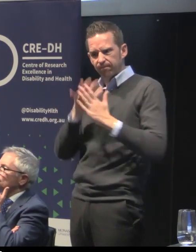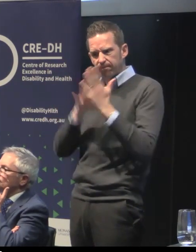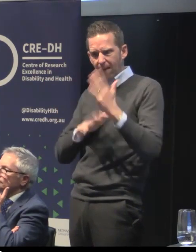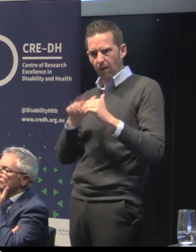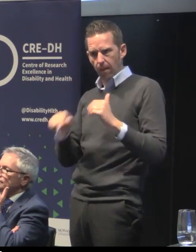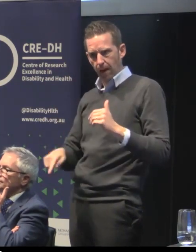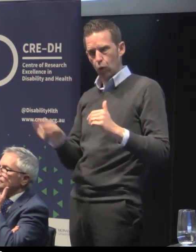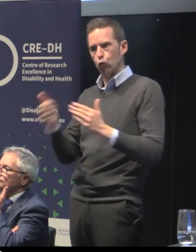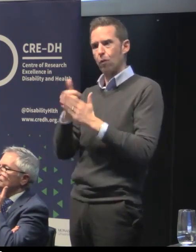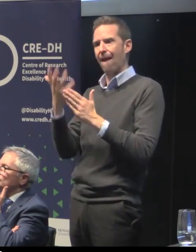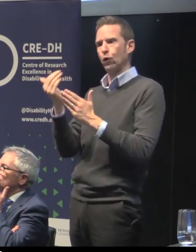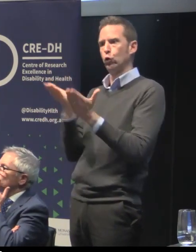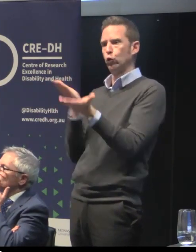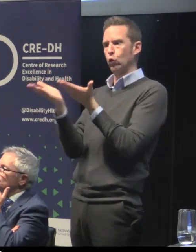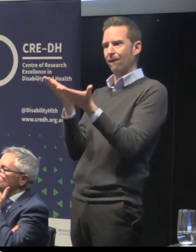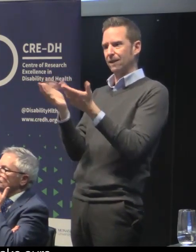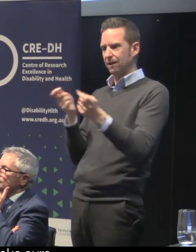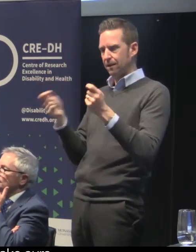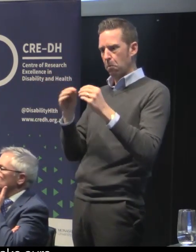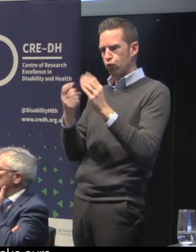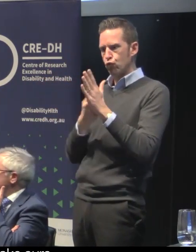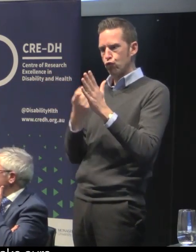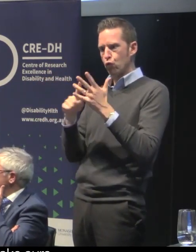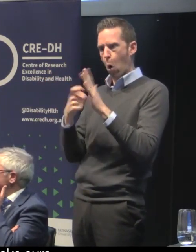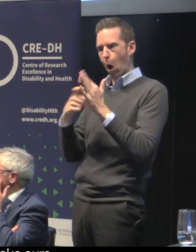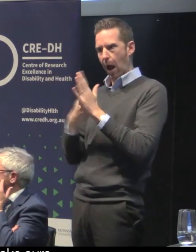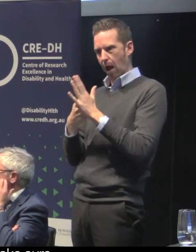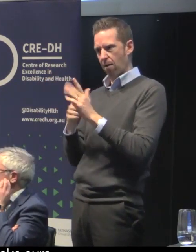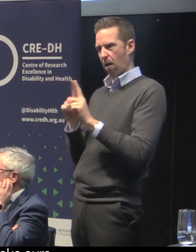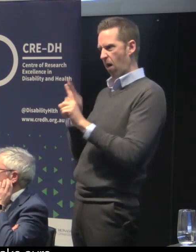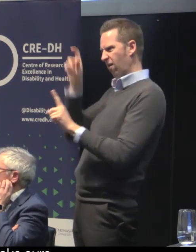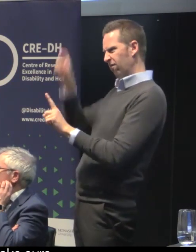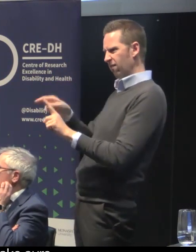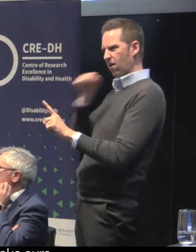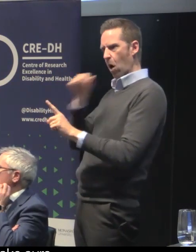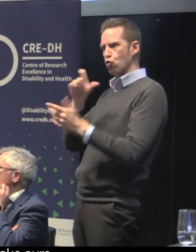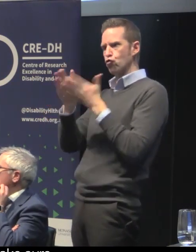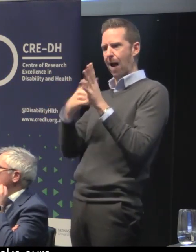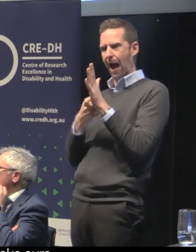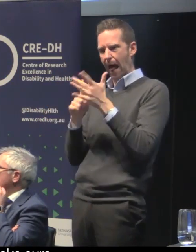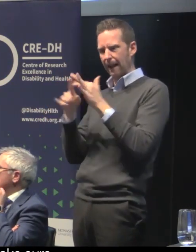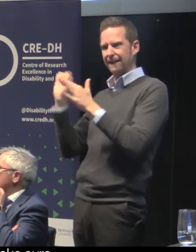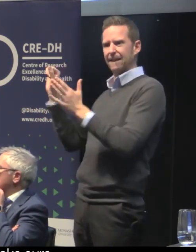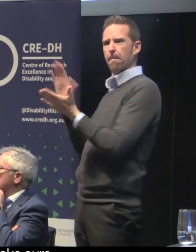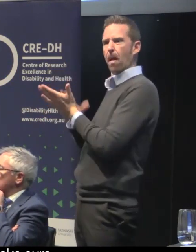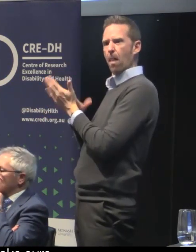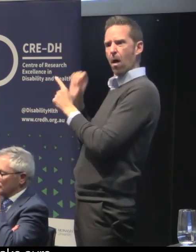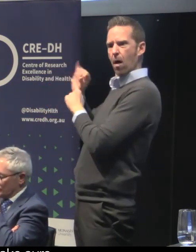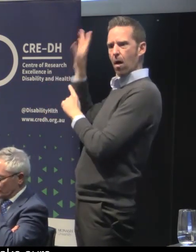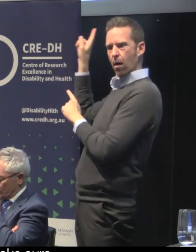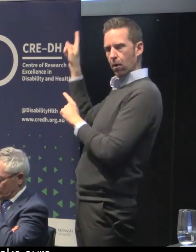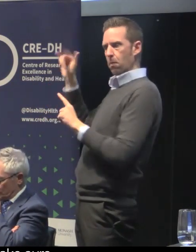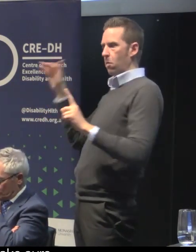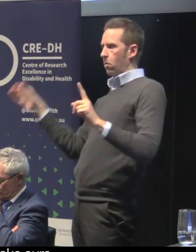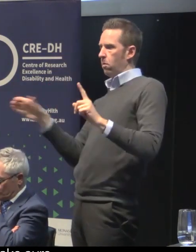is a service broker. In the case of Charlie there, it's his mum, but in others it's a professional, not a professional necessarily, but an